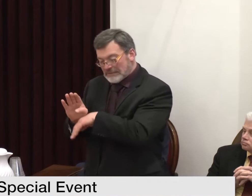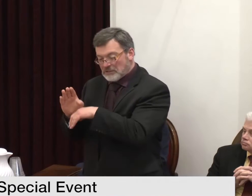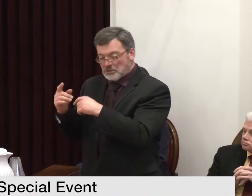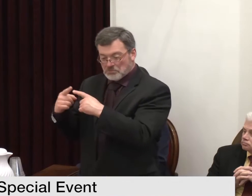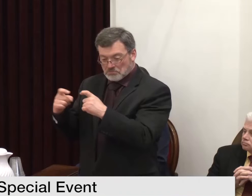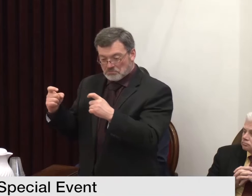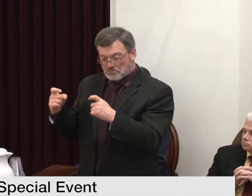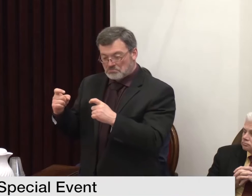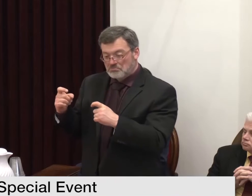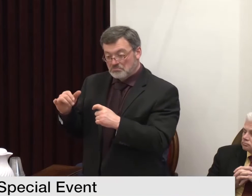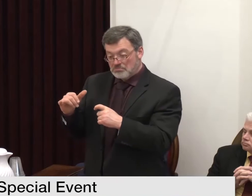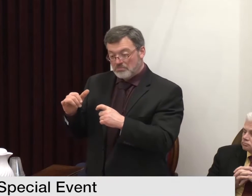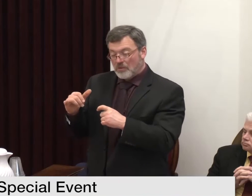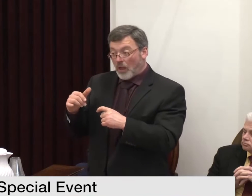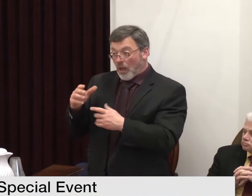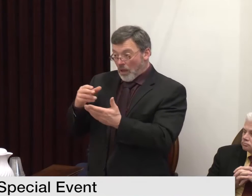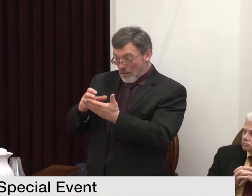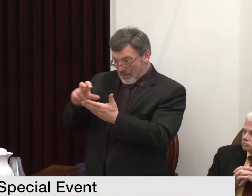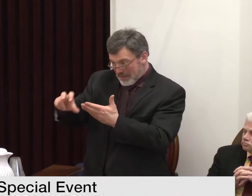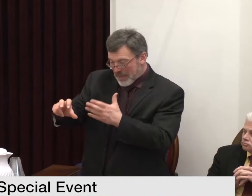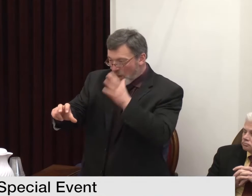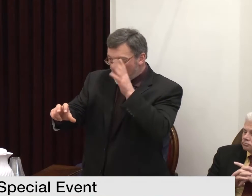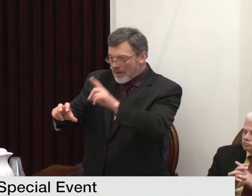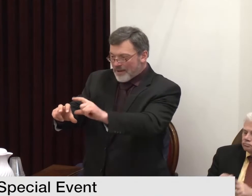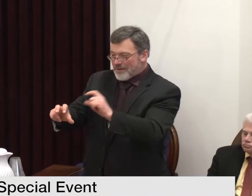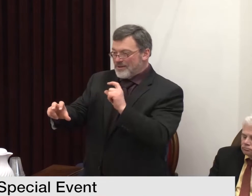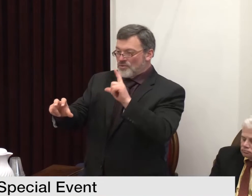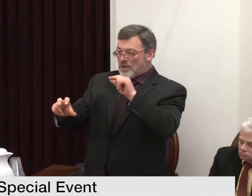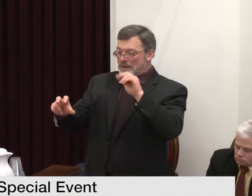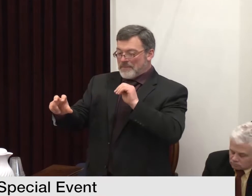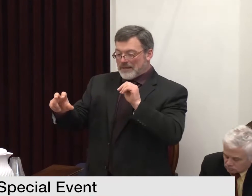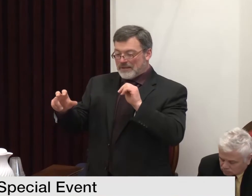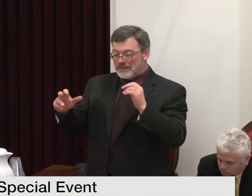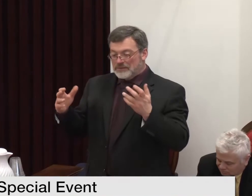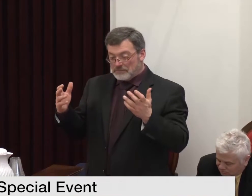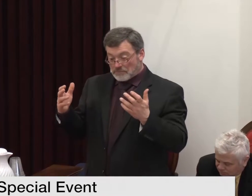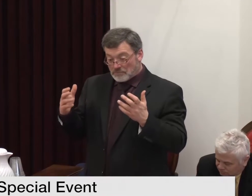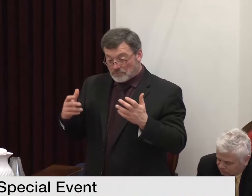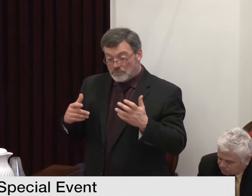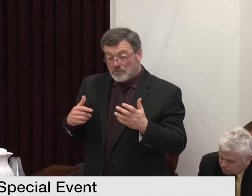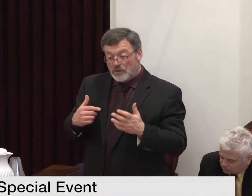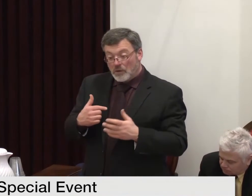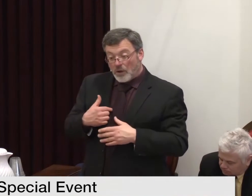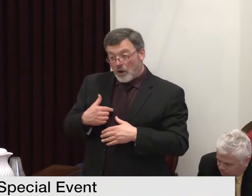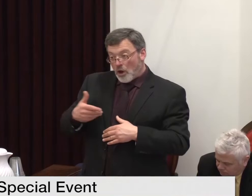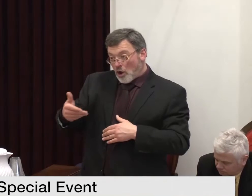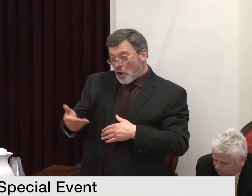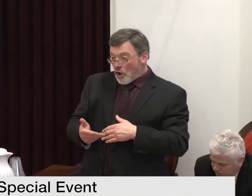to open their doors, bringing back employees and customers and returning renters to their homes.